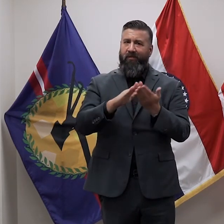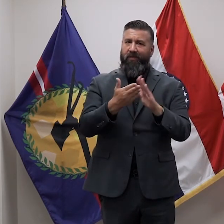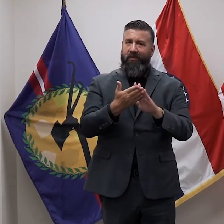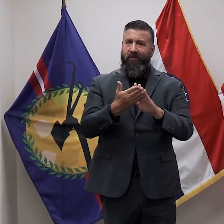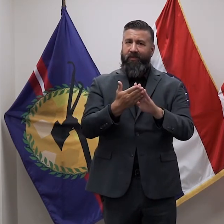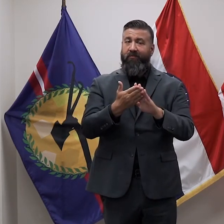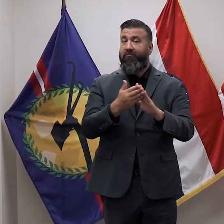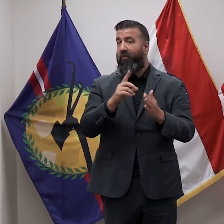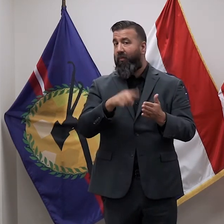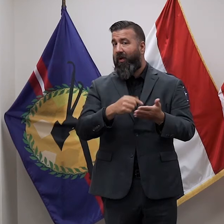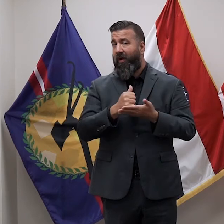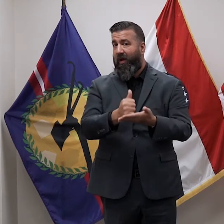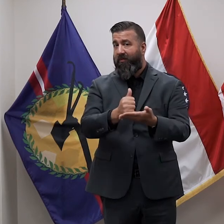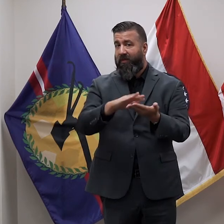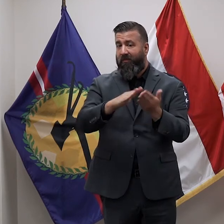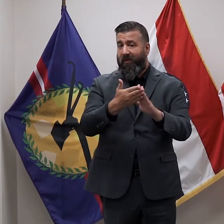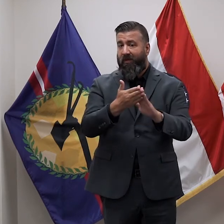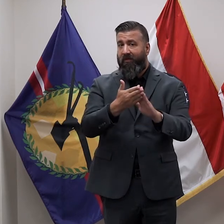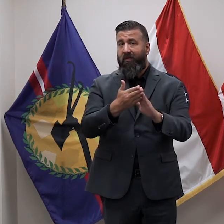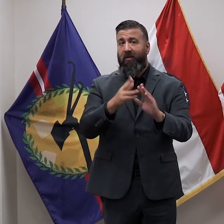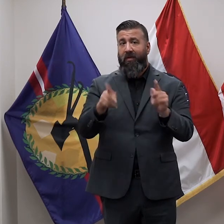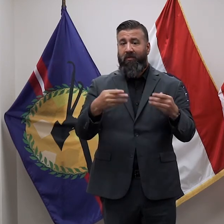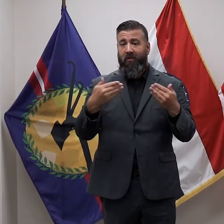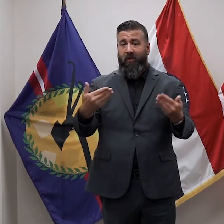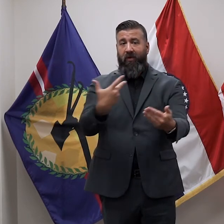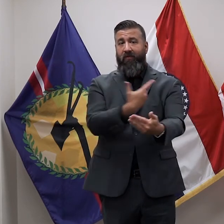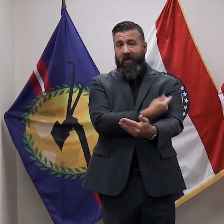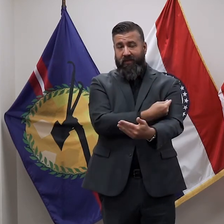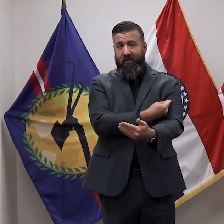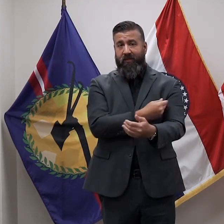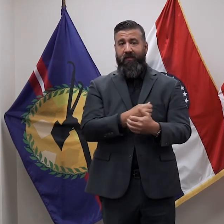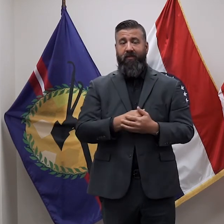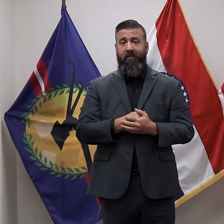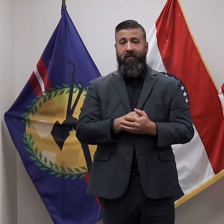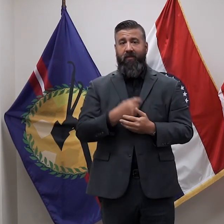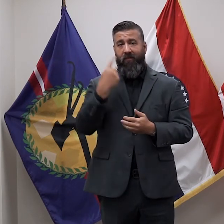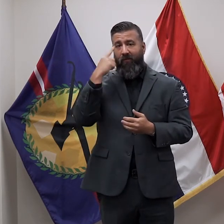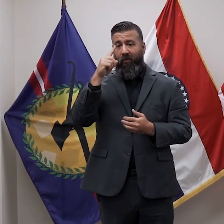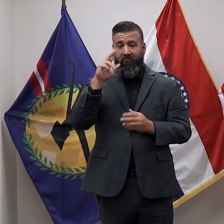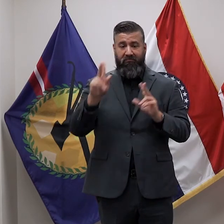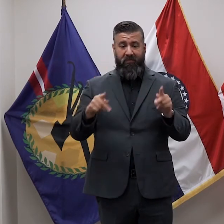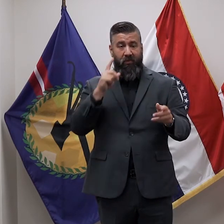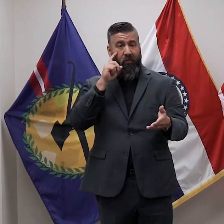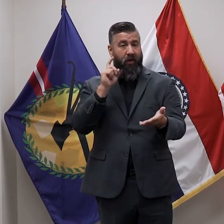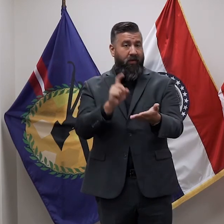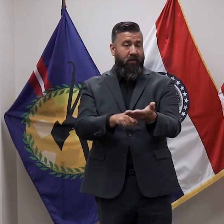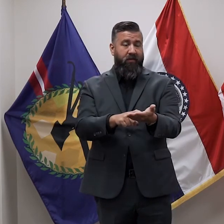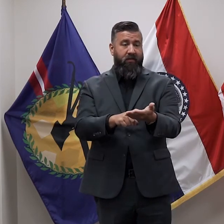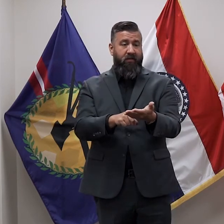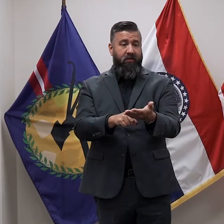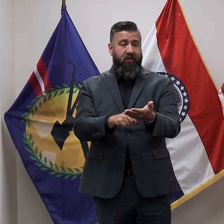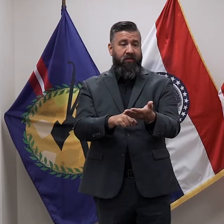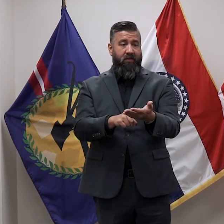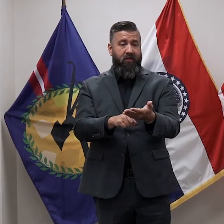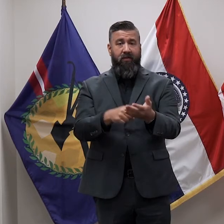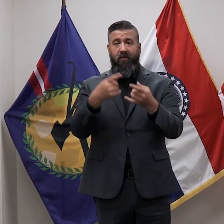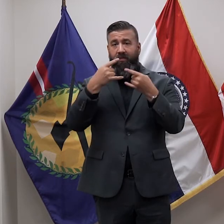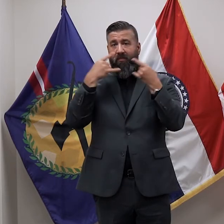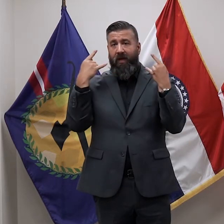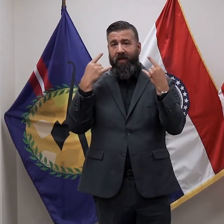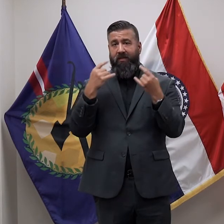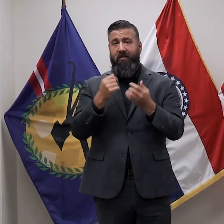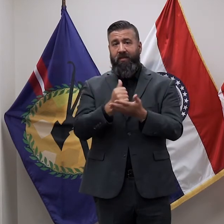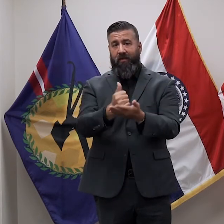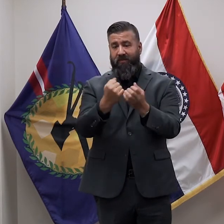What helps our community is for people to get vaccinated, for folks to recognize that masks help